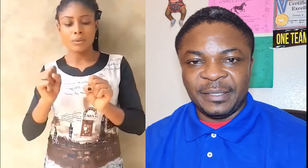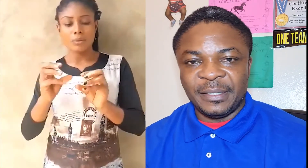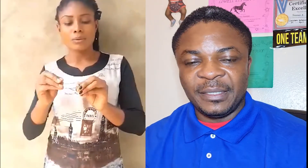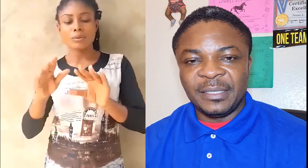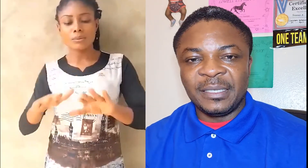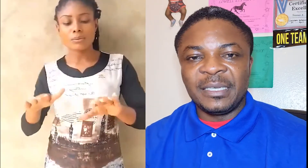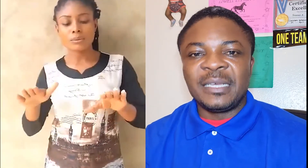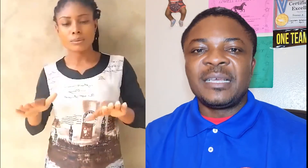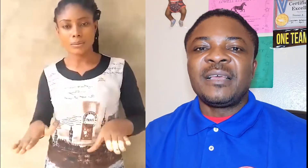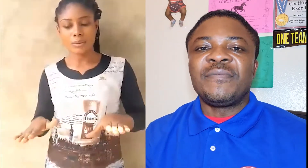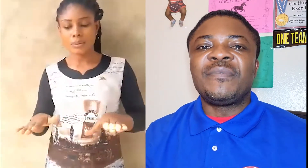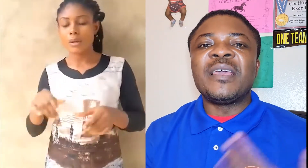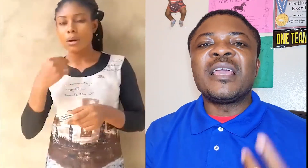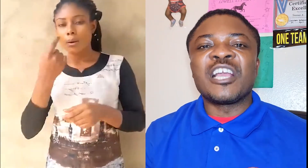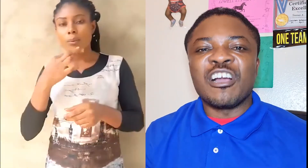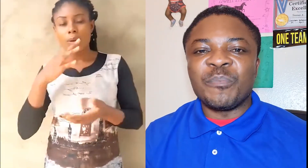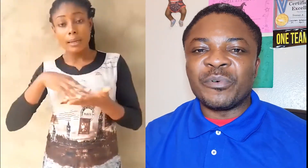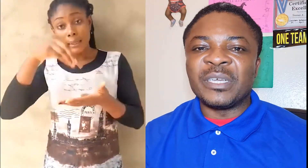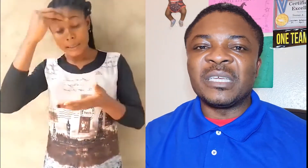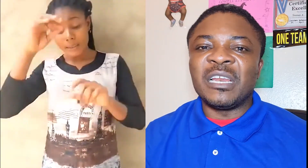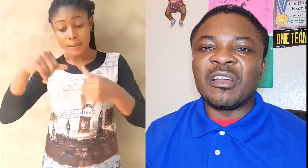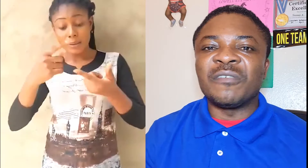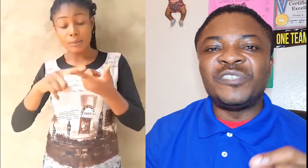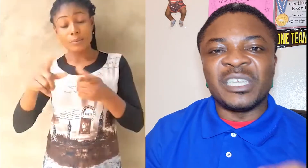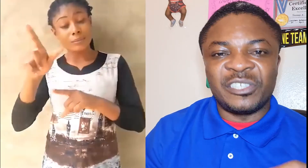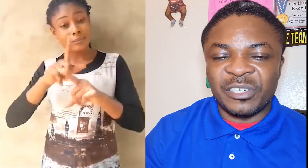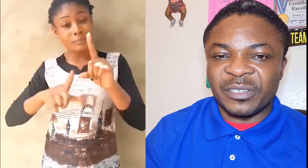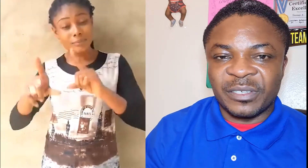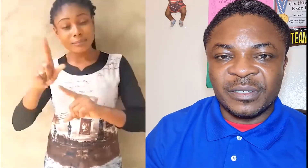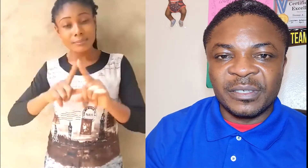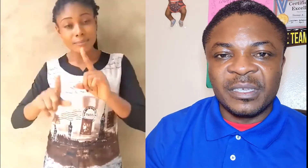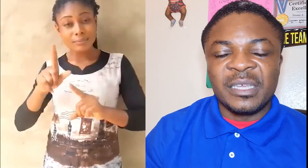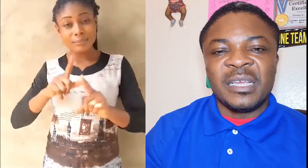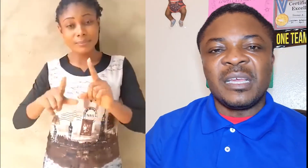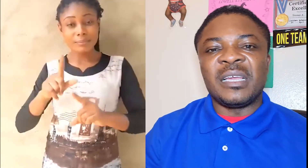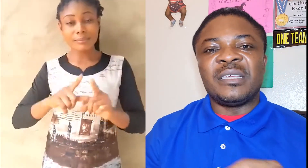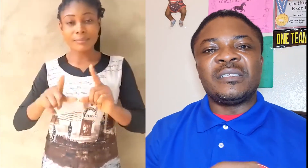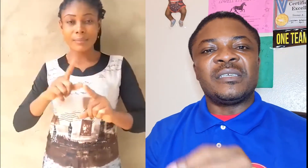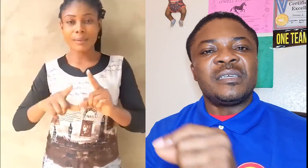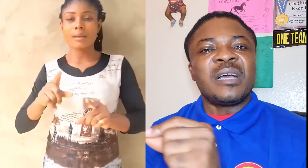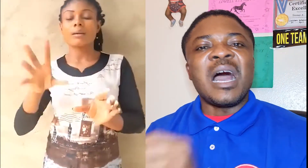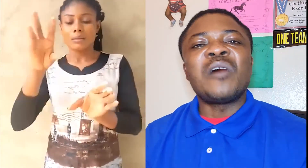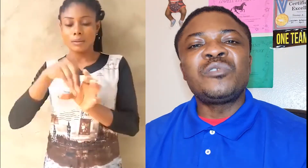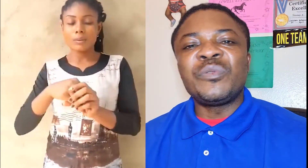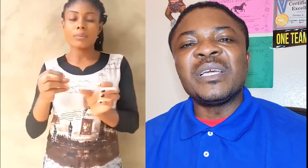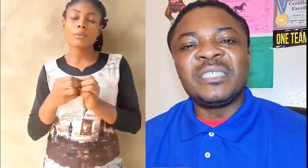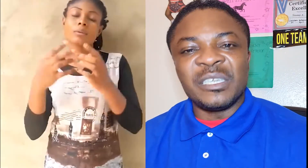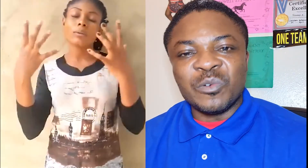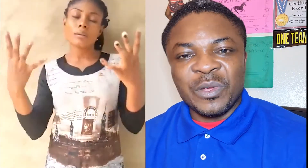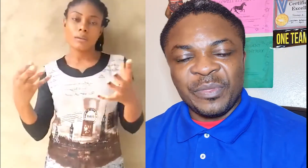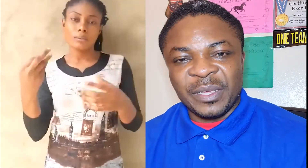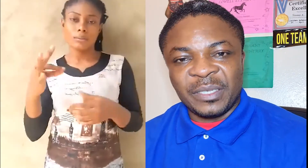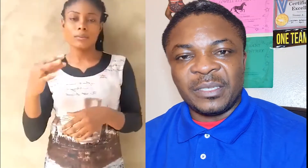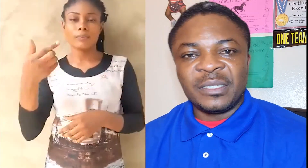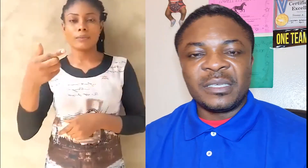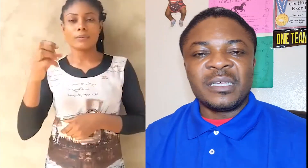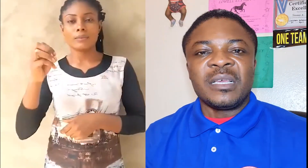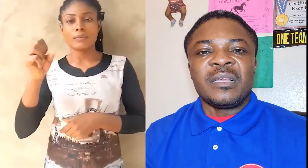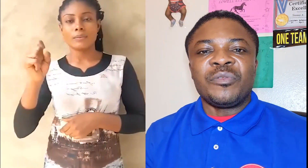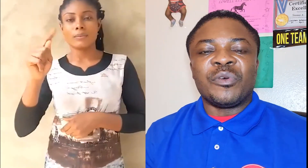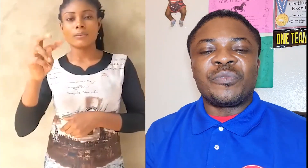sign, they incorporate a lot of gestures. And how do they deal with